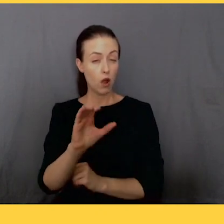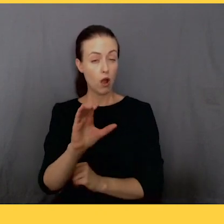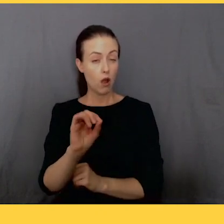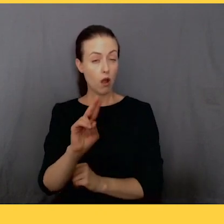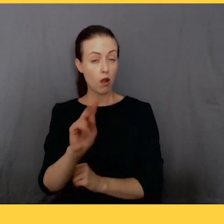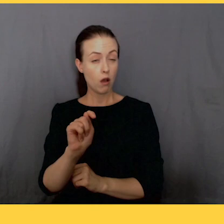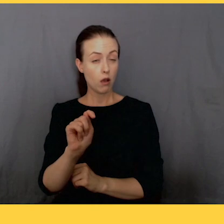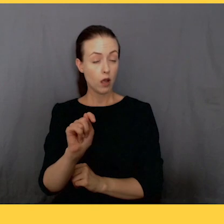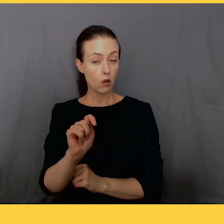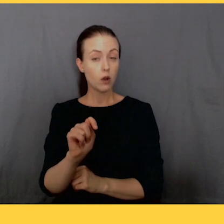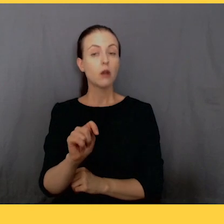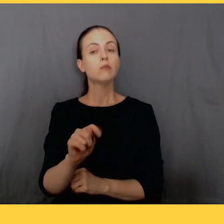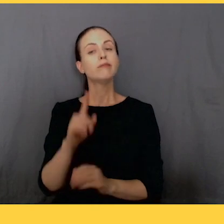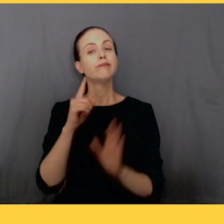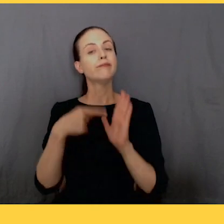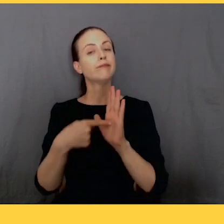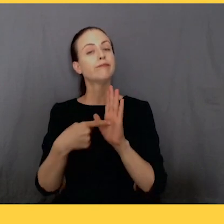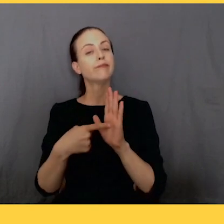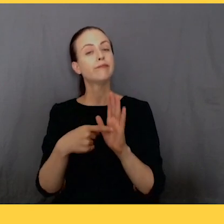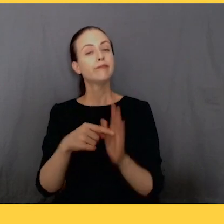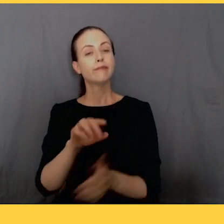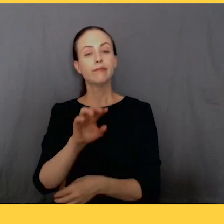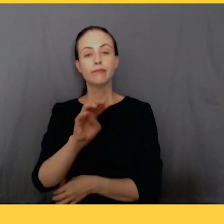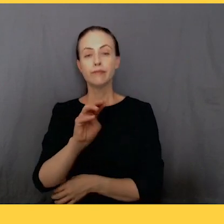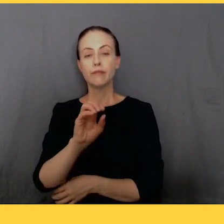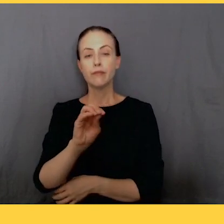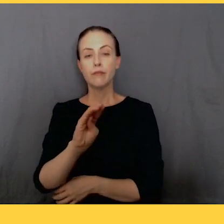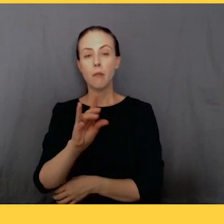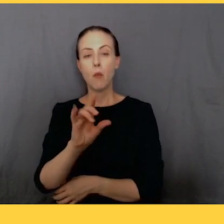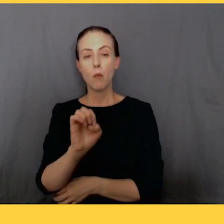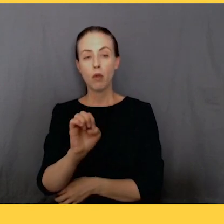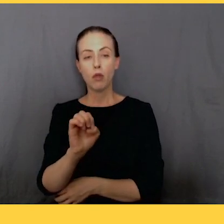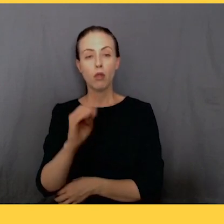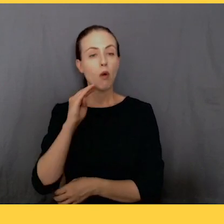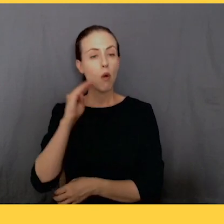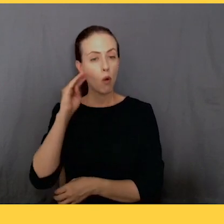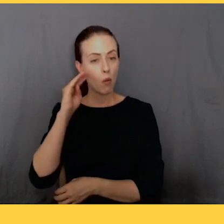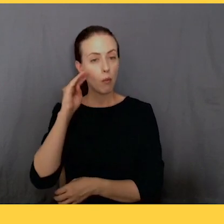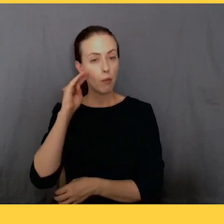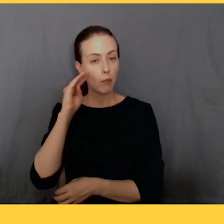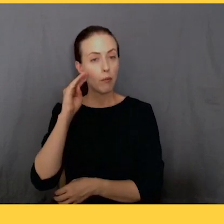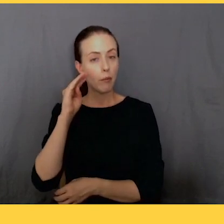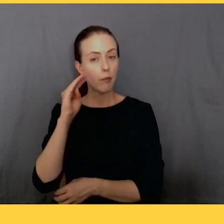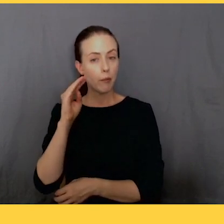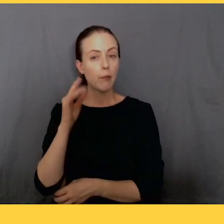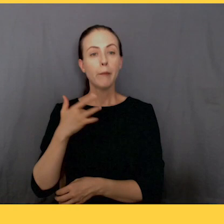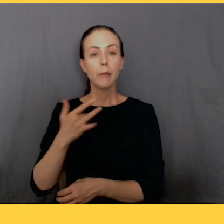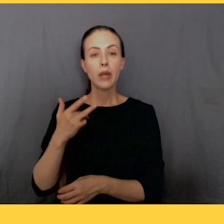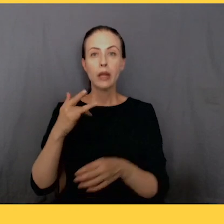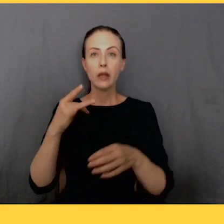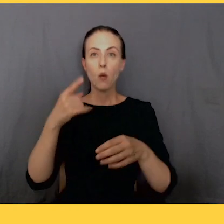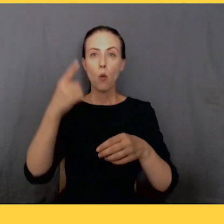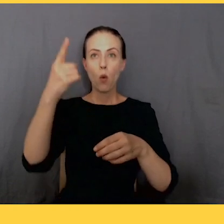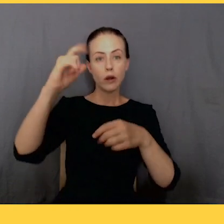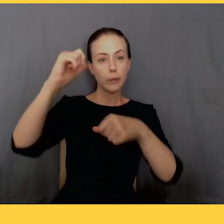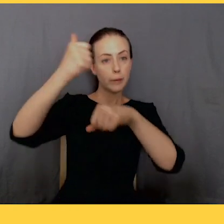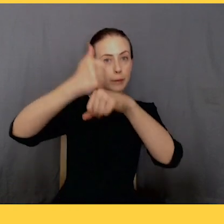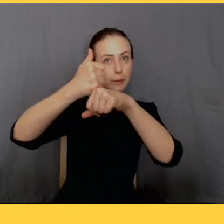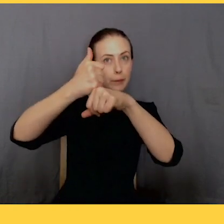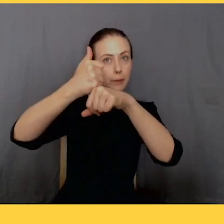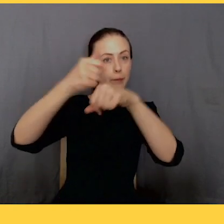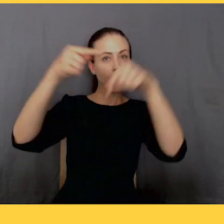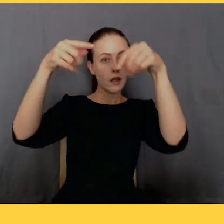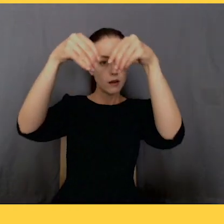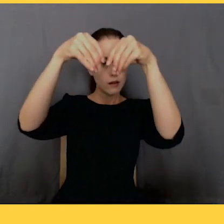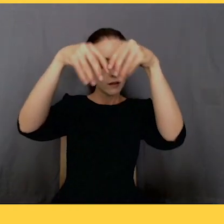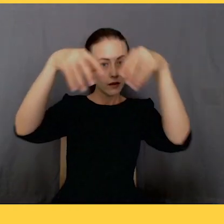customers in the territory can go into the website, type in a zip code, give us some contact